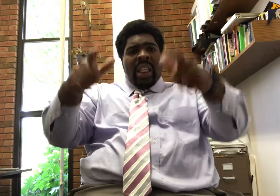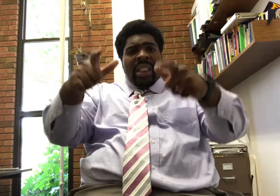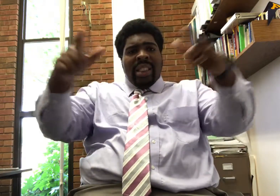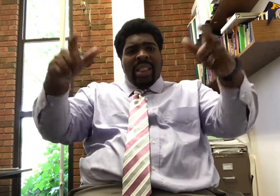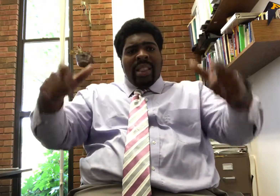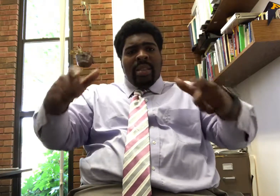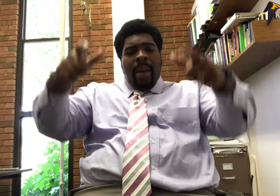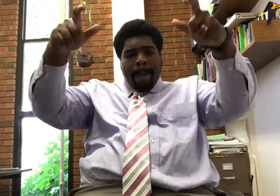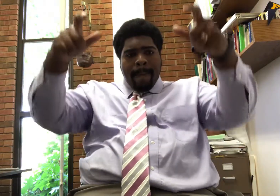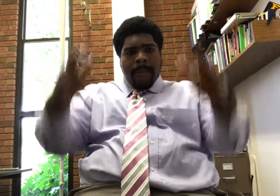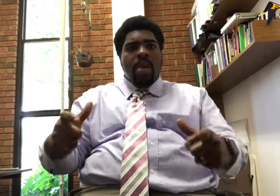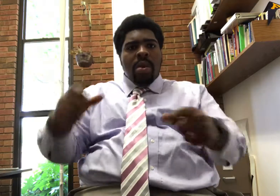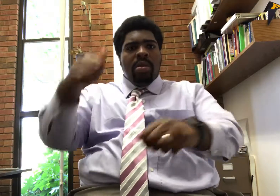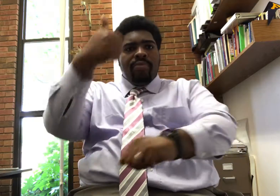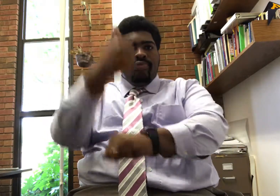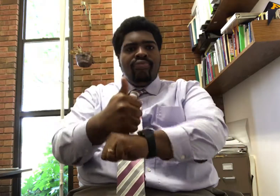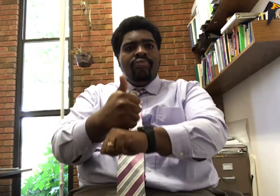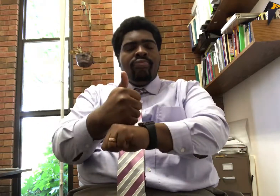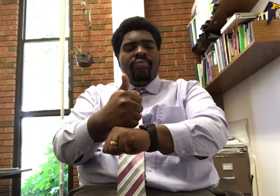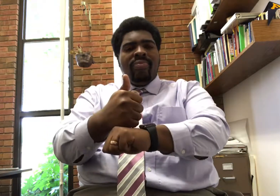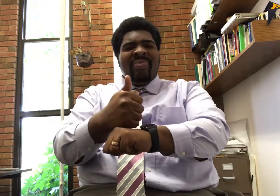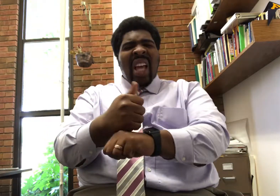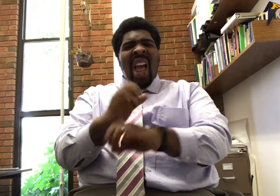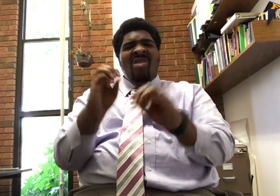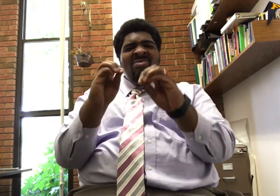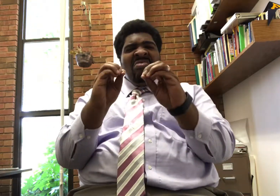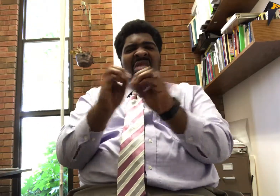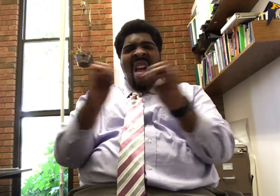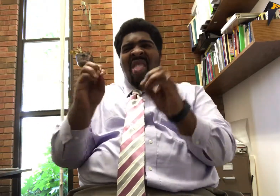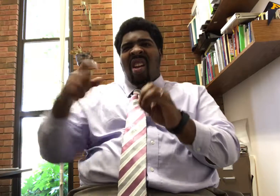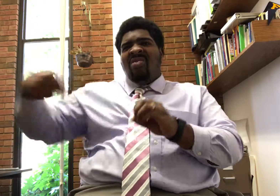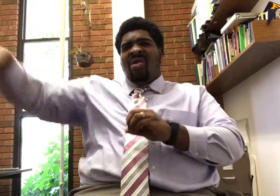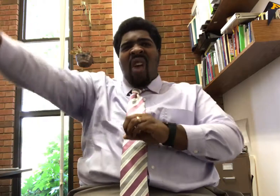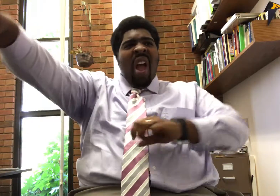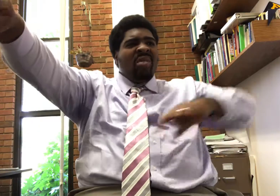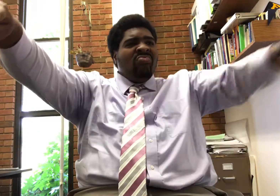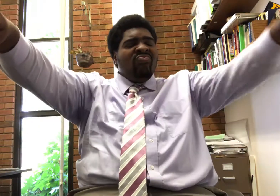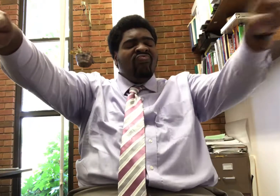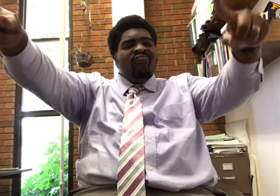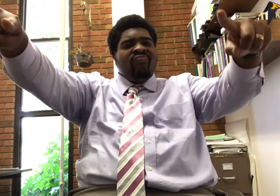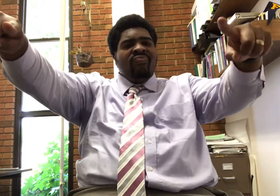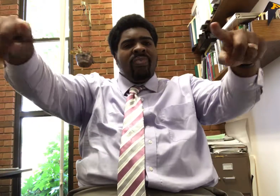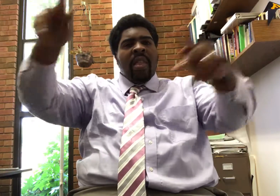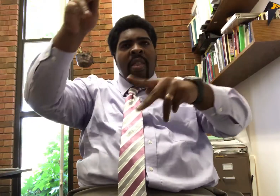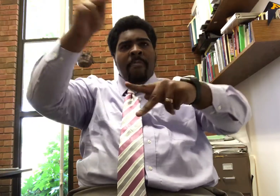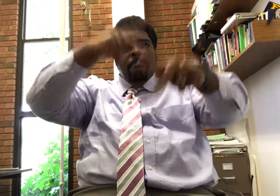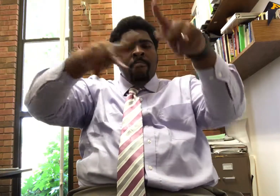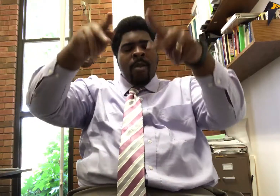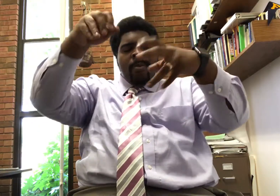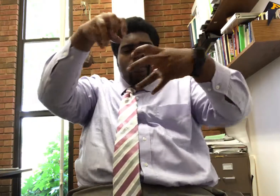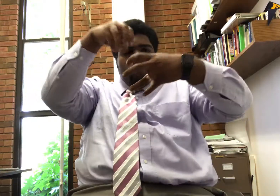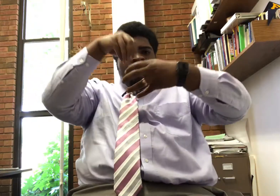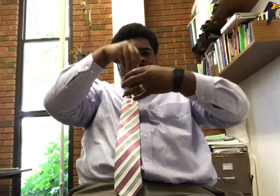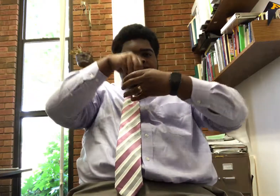The people in the castle would have been able to see an enemy army coming a long